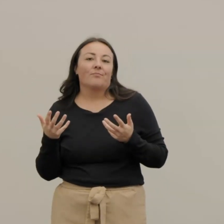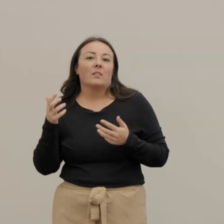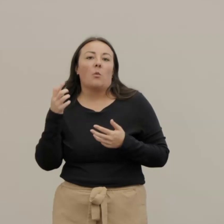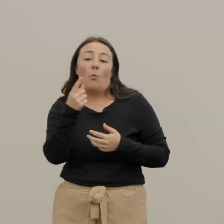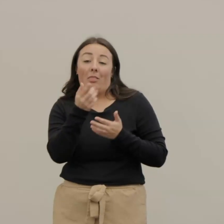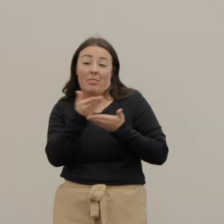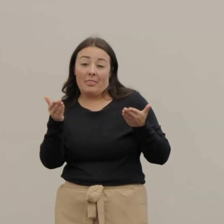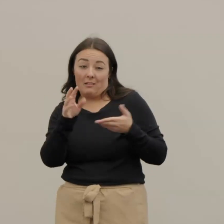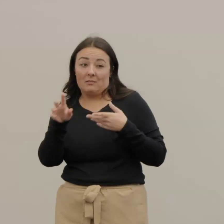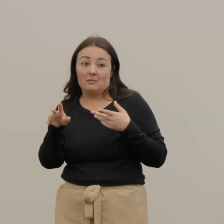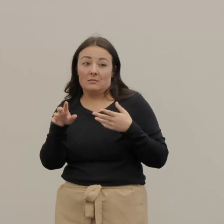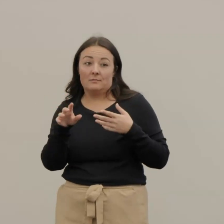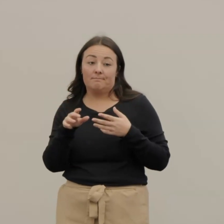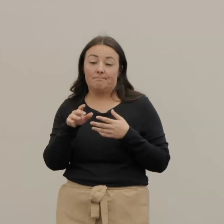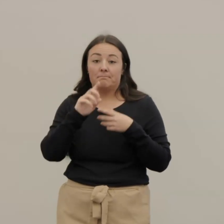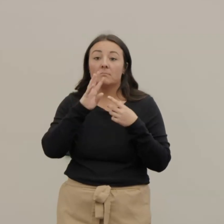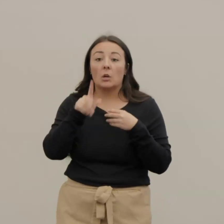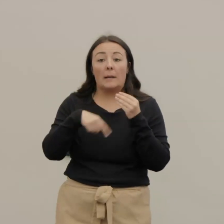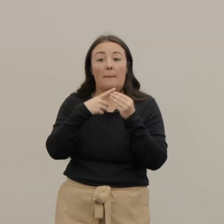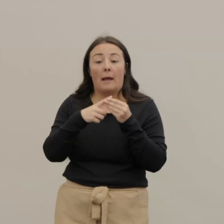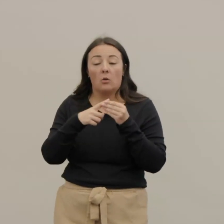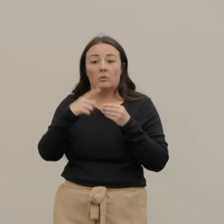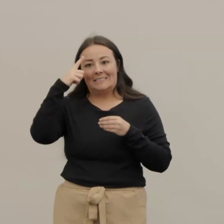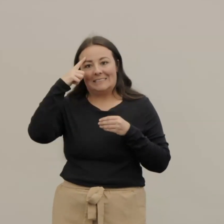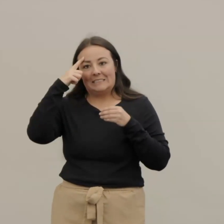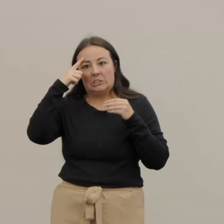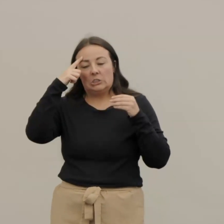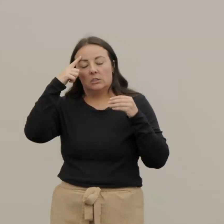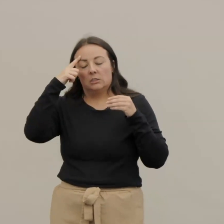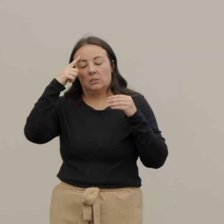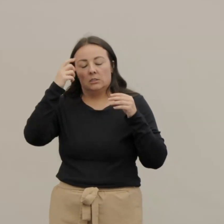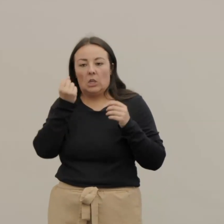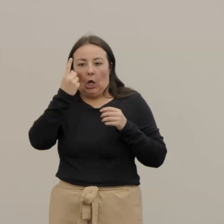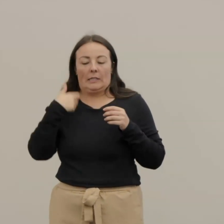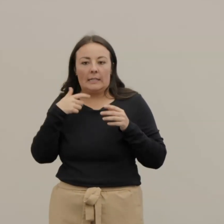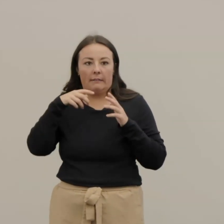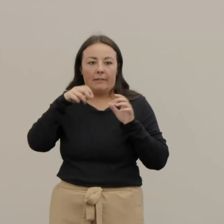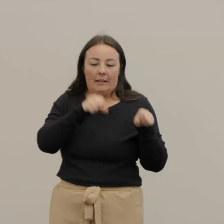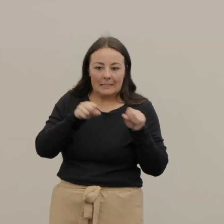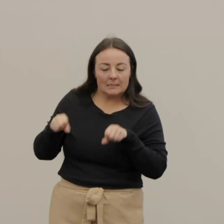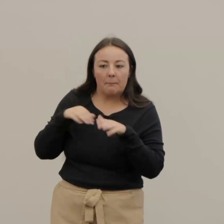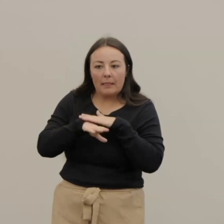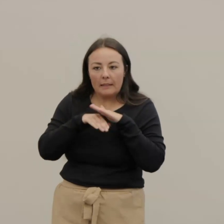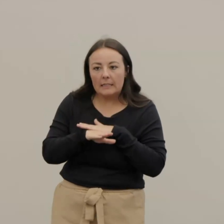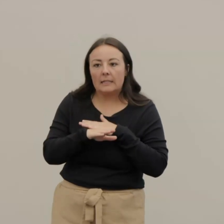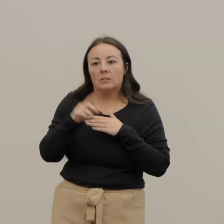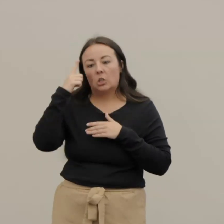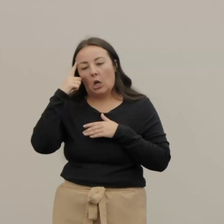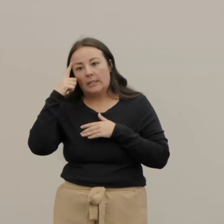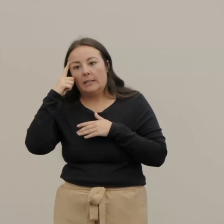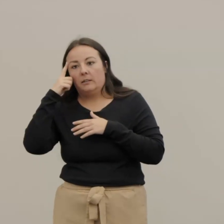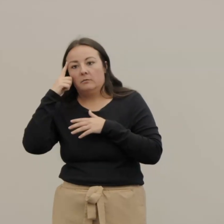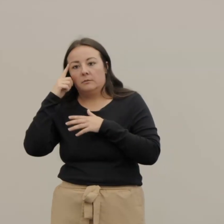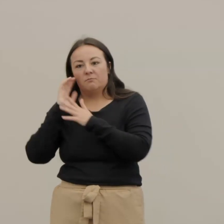of the things when I speak on cognitive accessibility and cognitive friction and energy